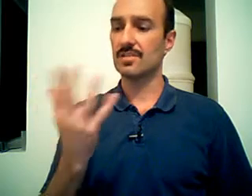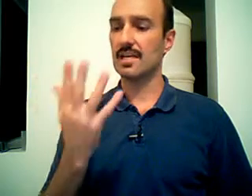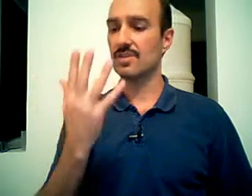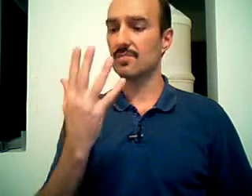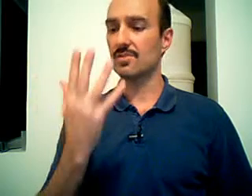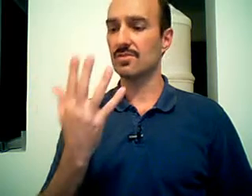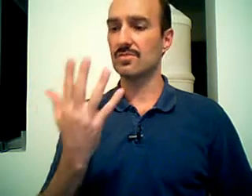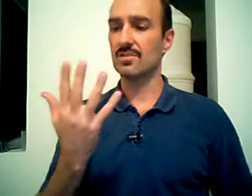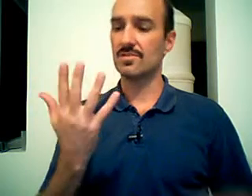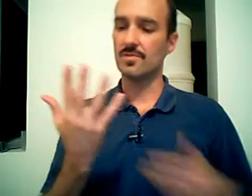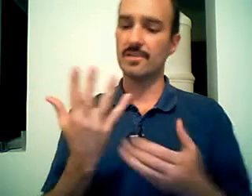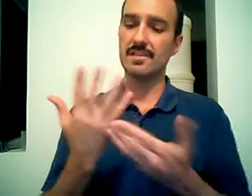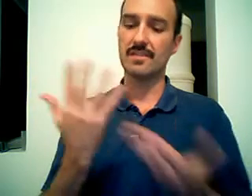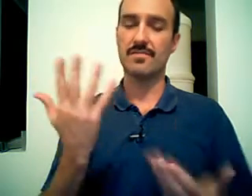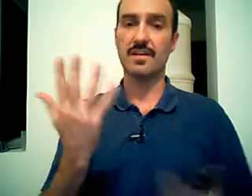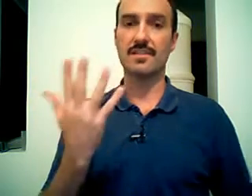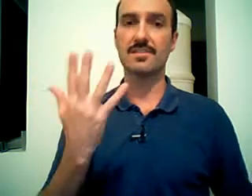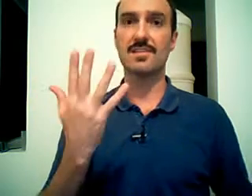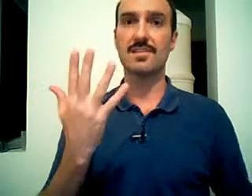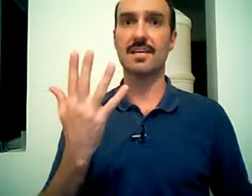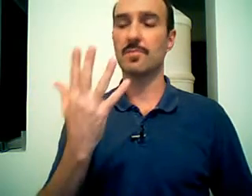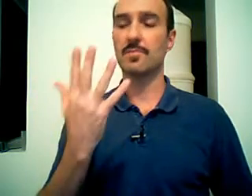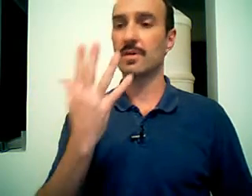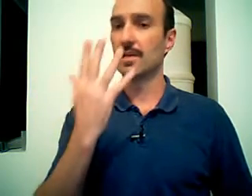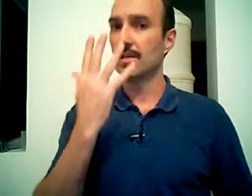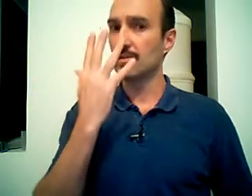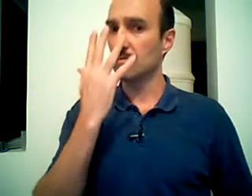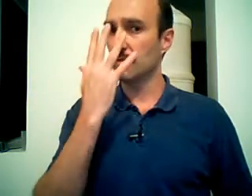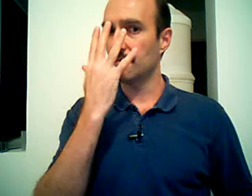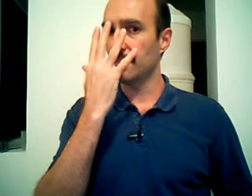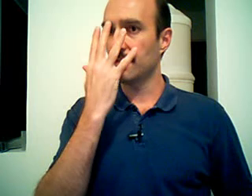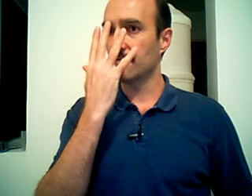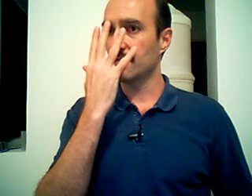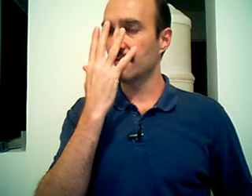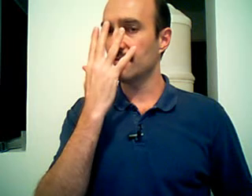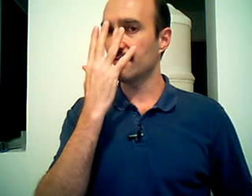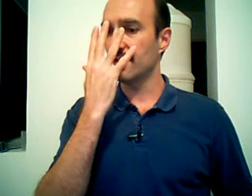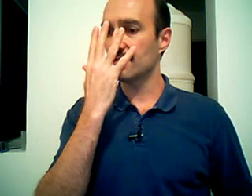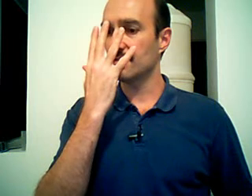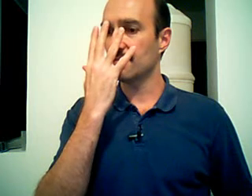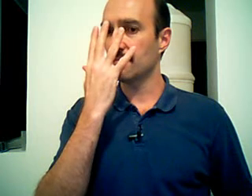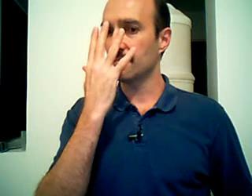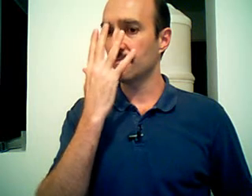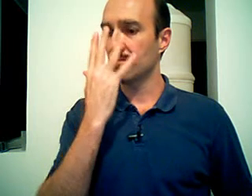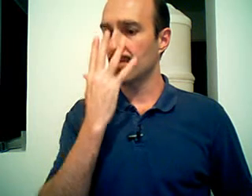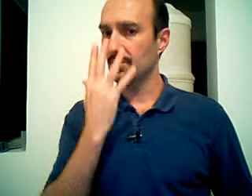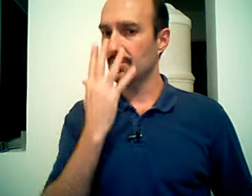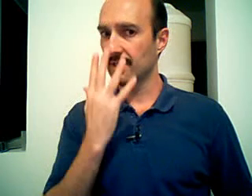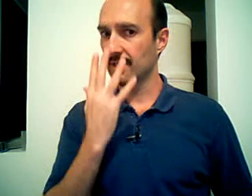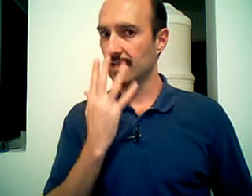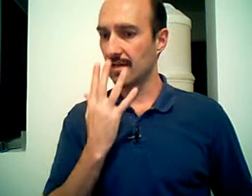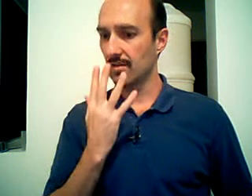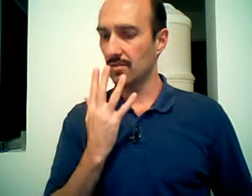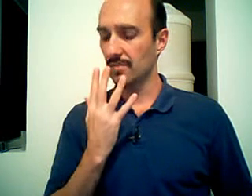hand shape that's used, and it's a way of identifying this hand shape. You put it in front of your face, and you bring it down a little bit, and you